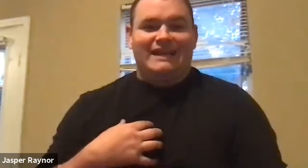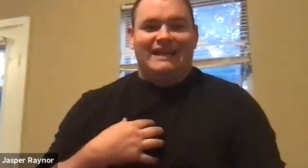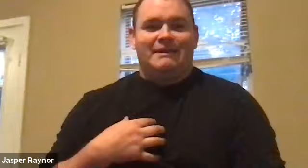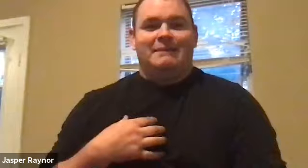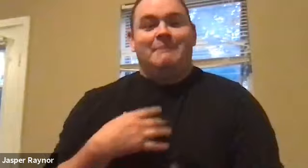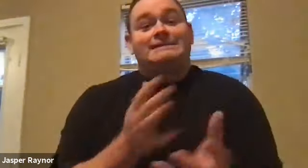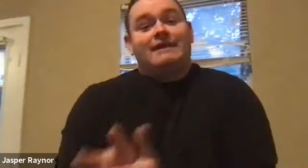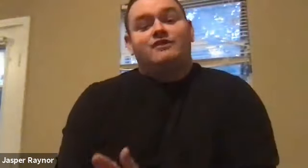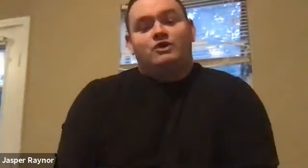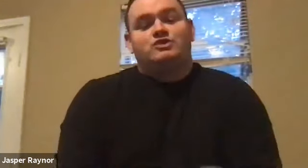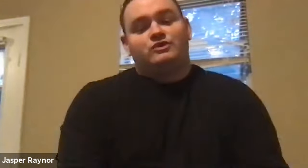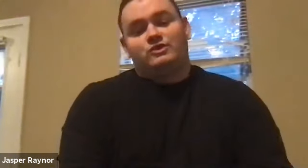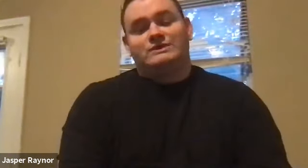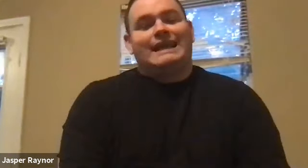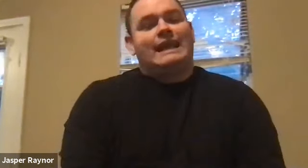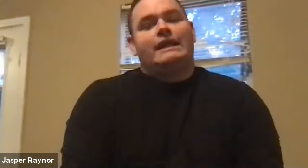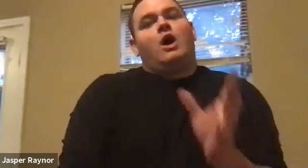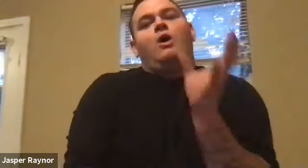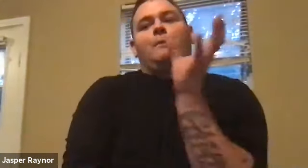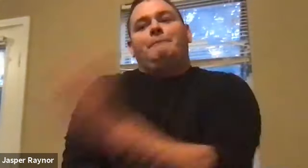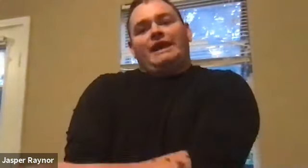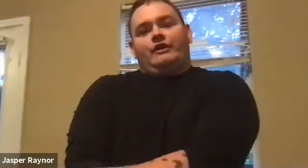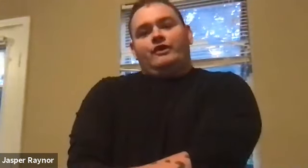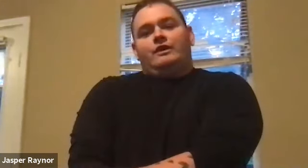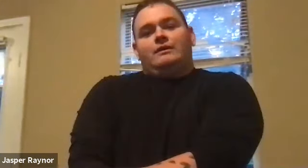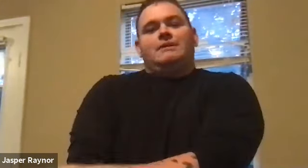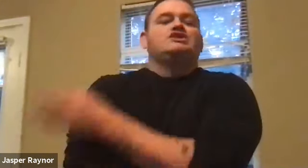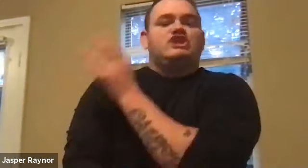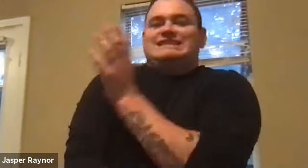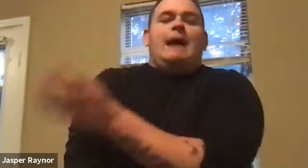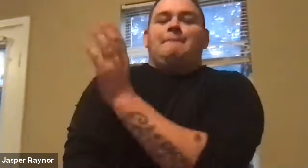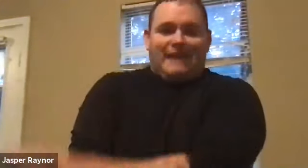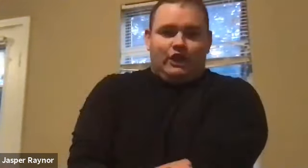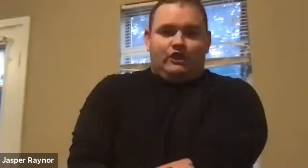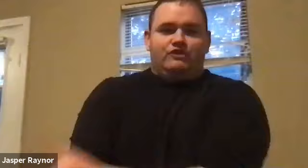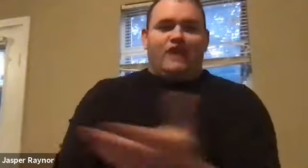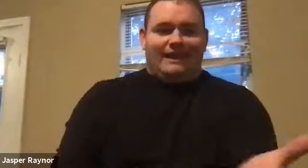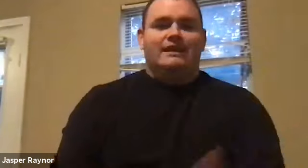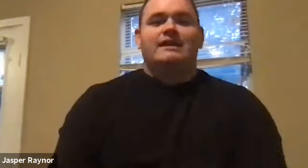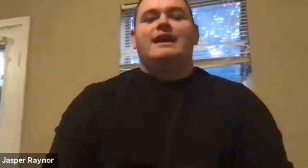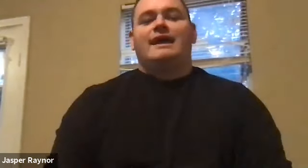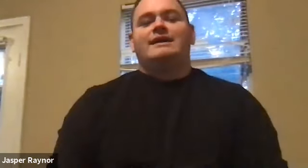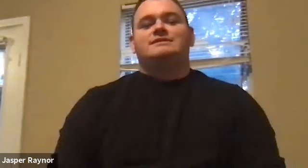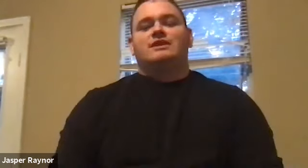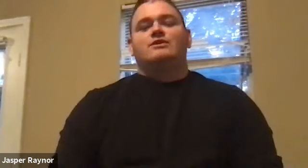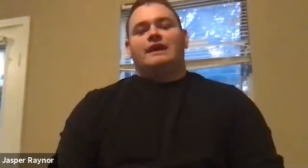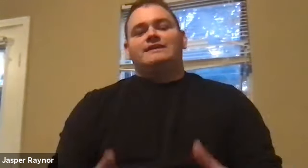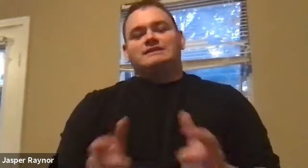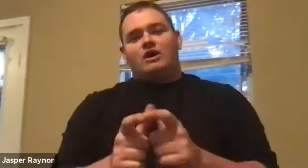can't, by deaf cultural rules, I can't call her This bigger is size. because she's not big, right? And so yeah, this is all